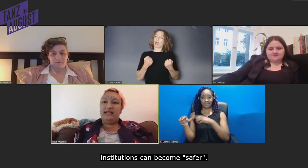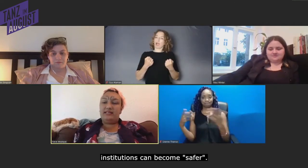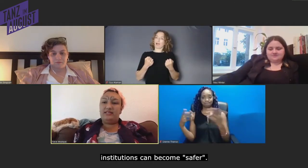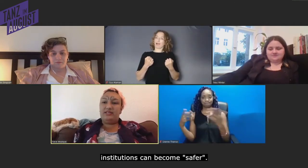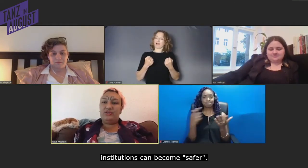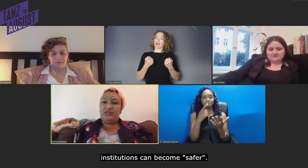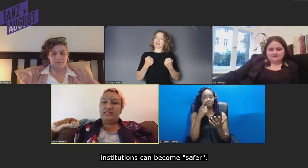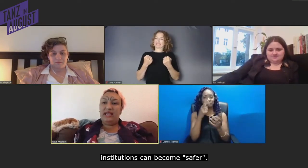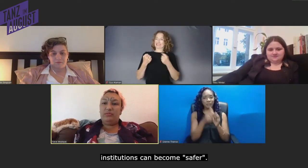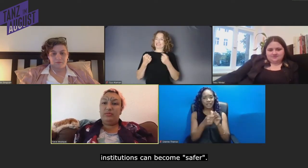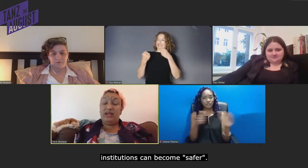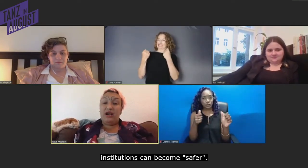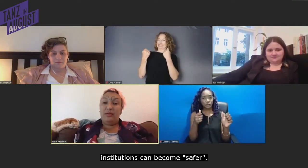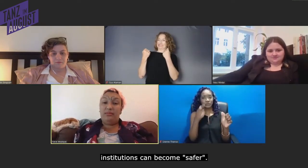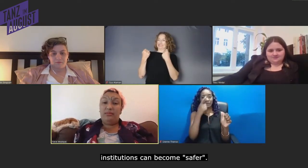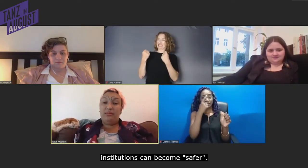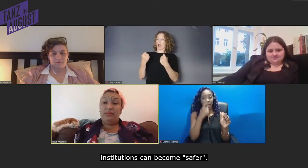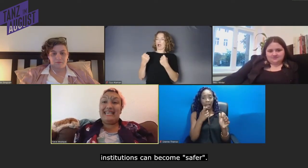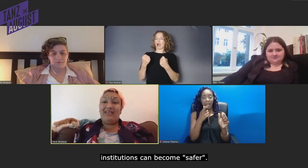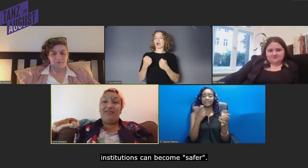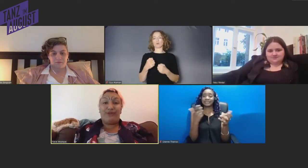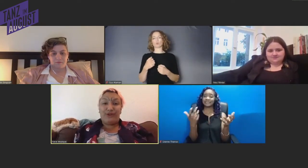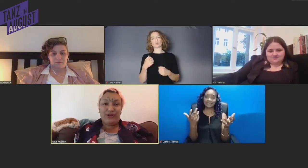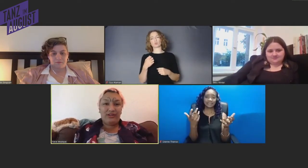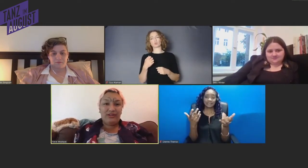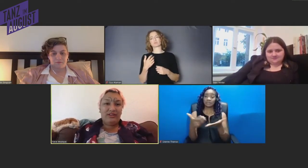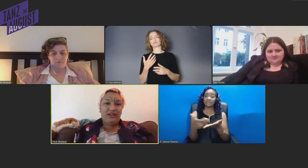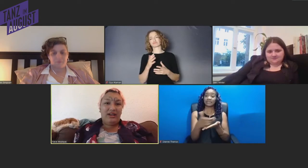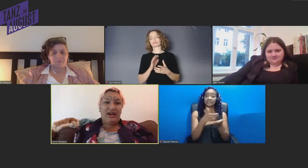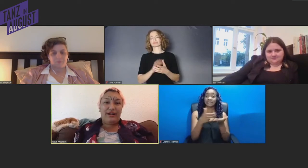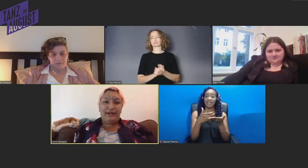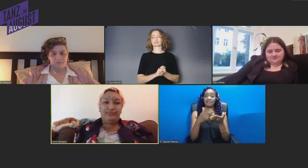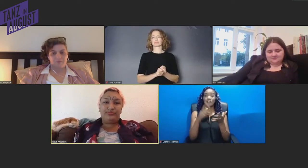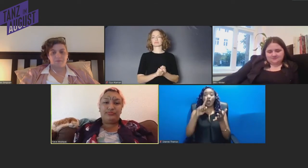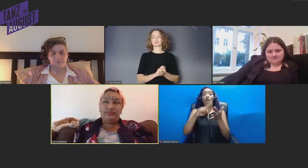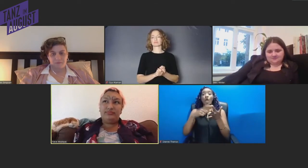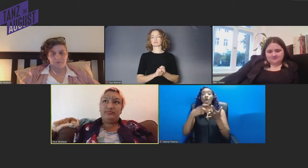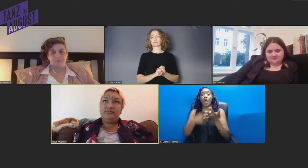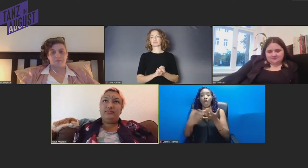that institutions can become safer,